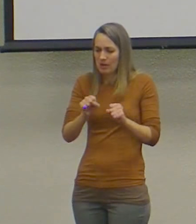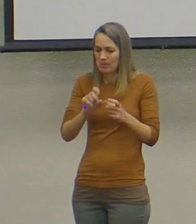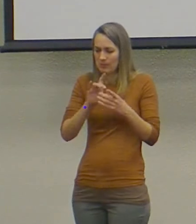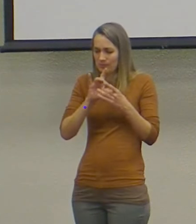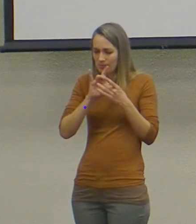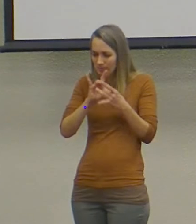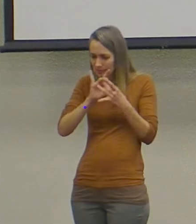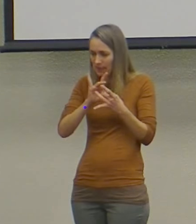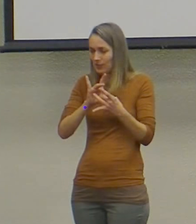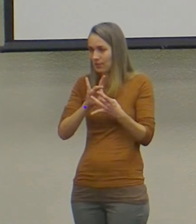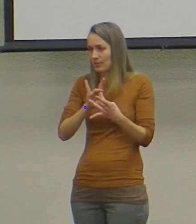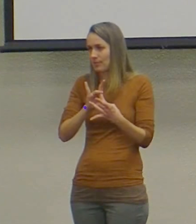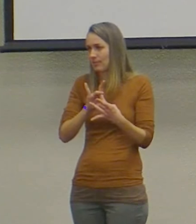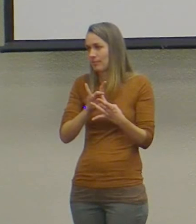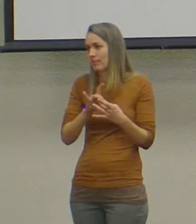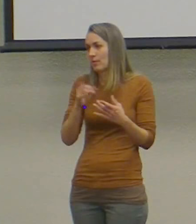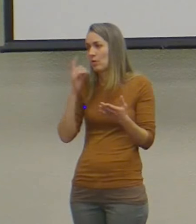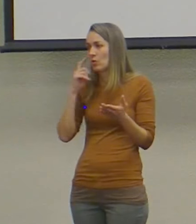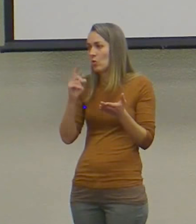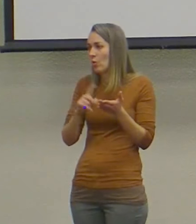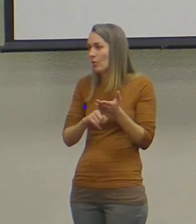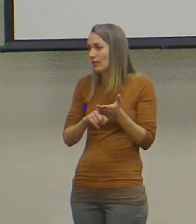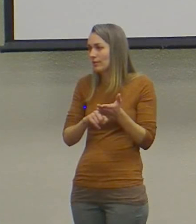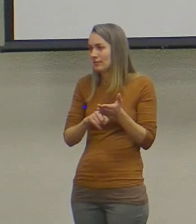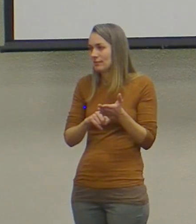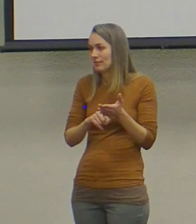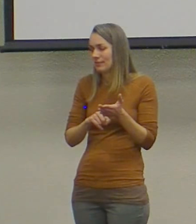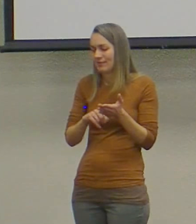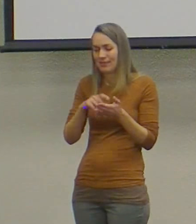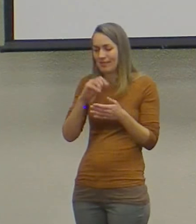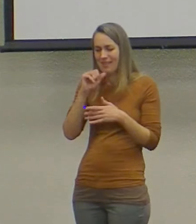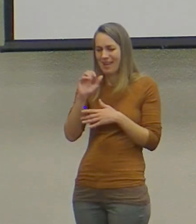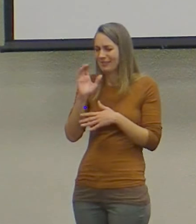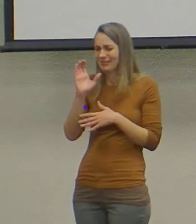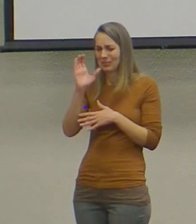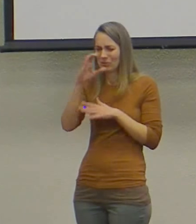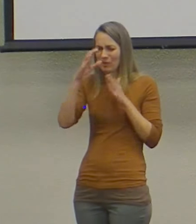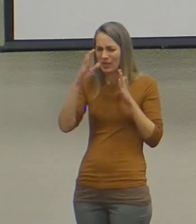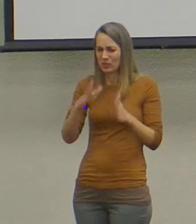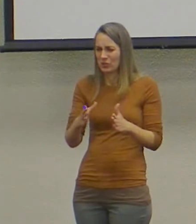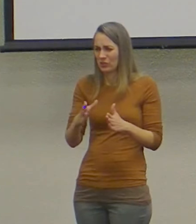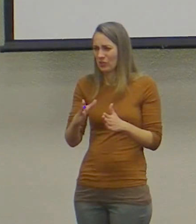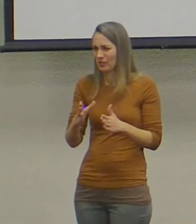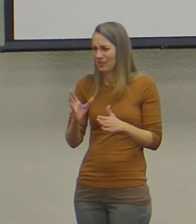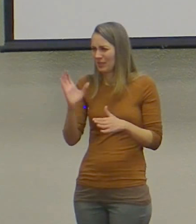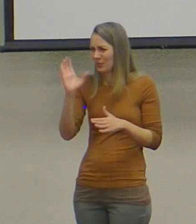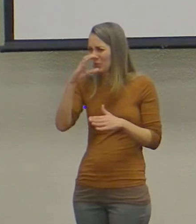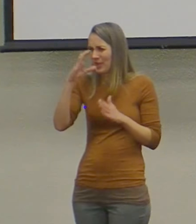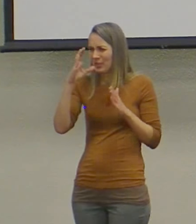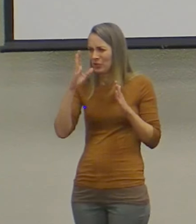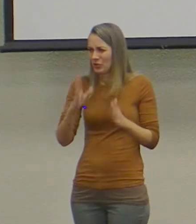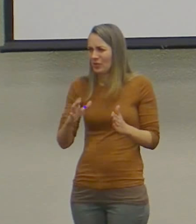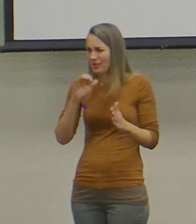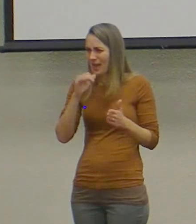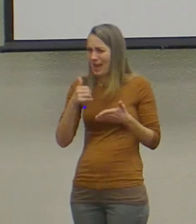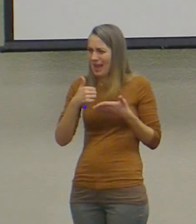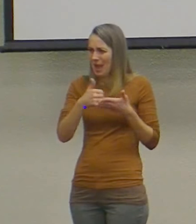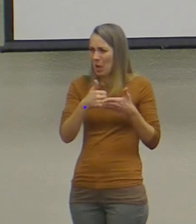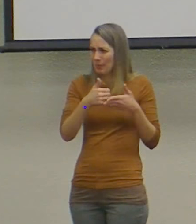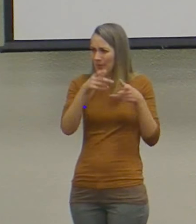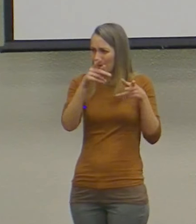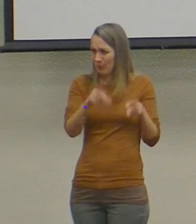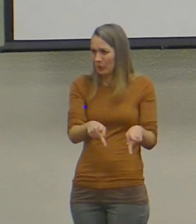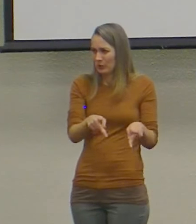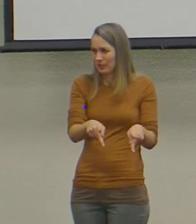relationship. Notice that it's never a stranger who has the right to come to the aid of a person who is